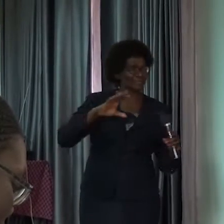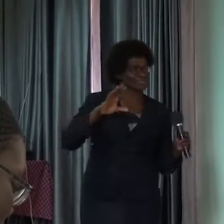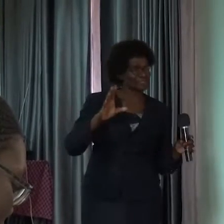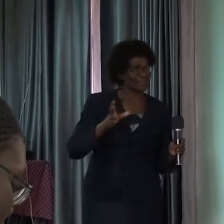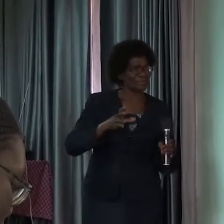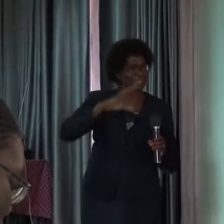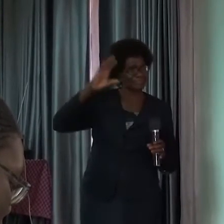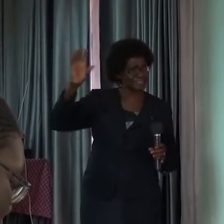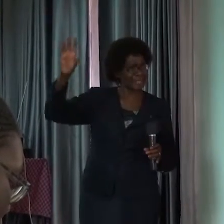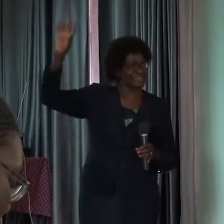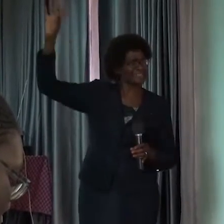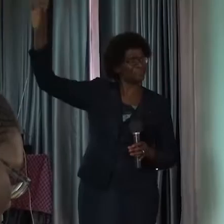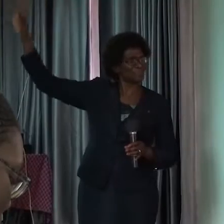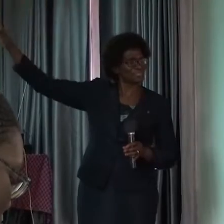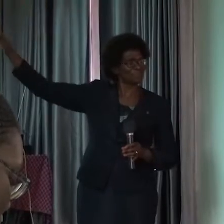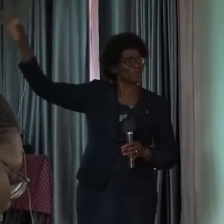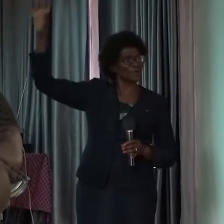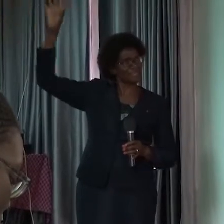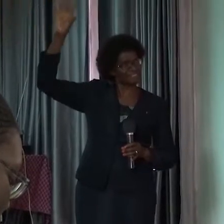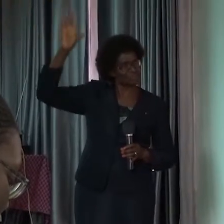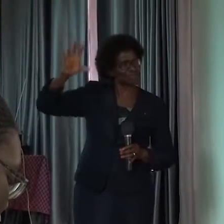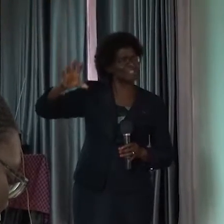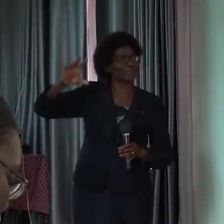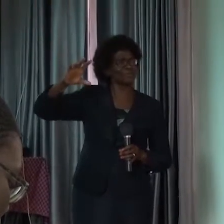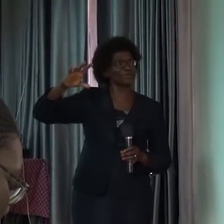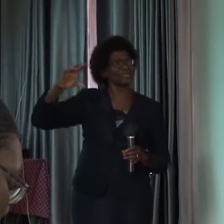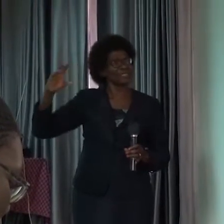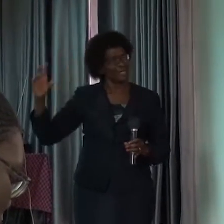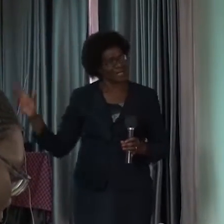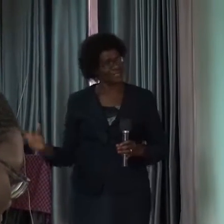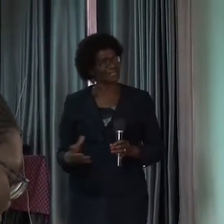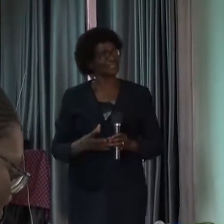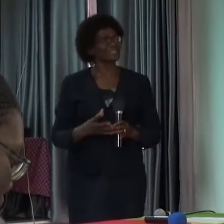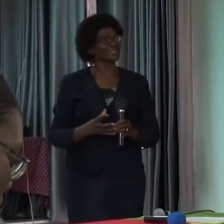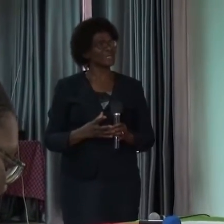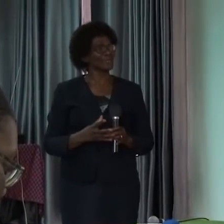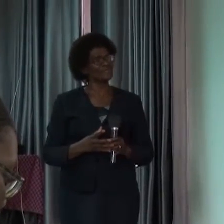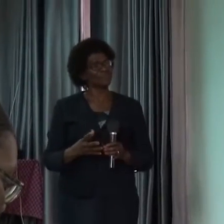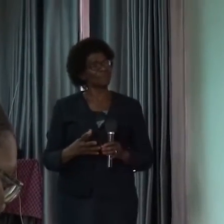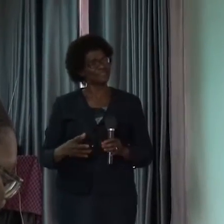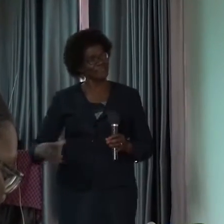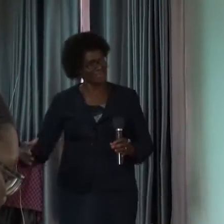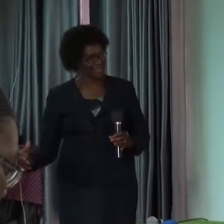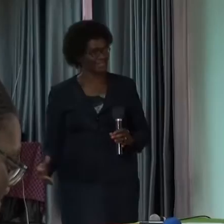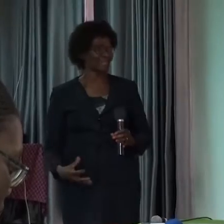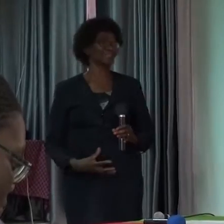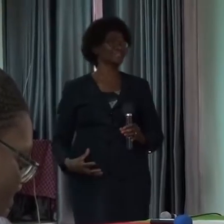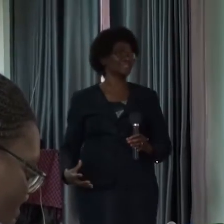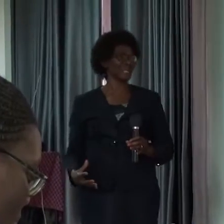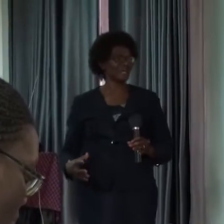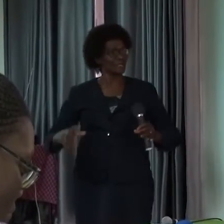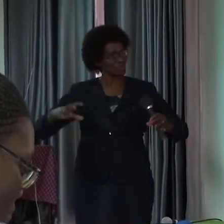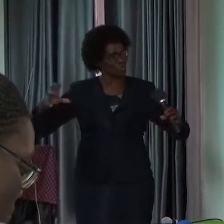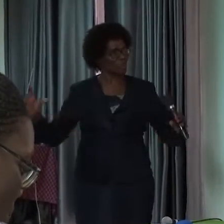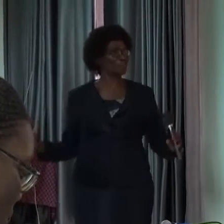We have already talked about that. Basically, it's the principal, the school champion, and some head of department, and another